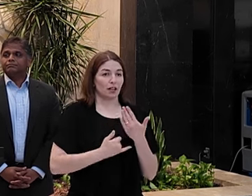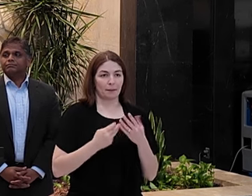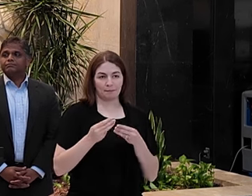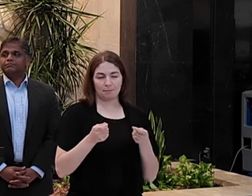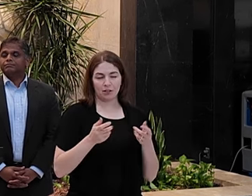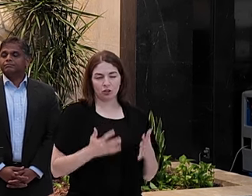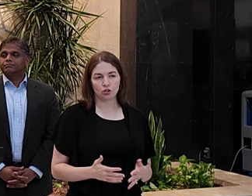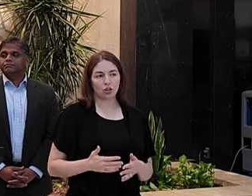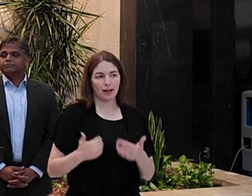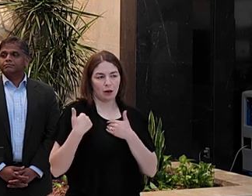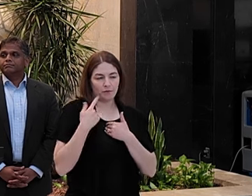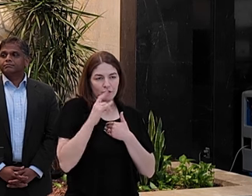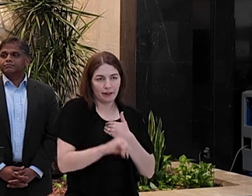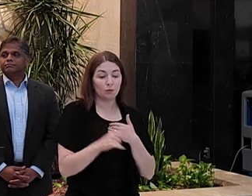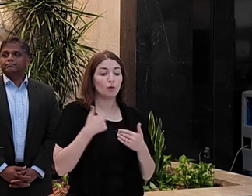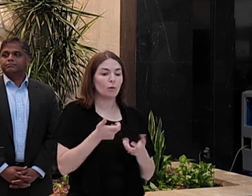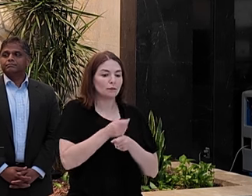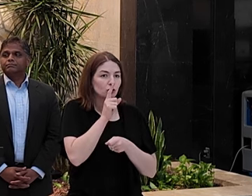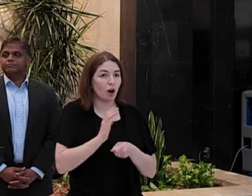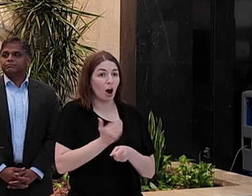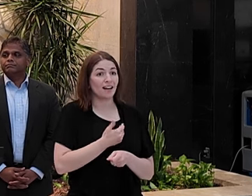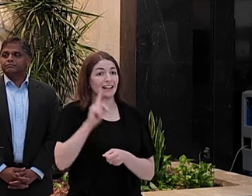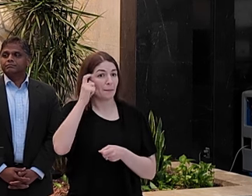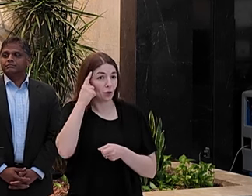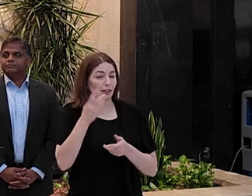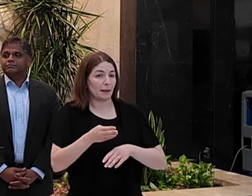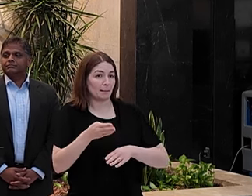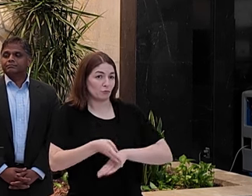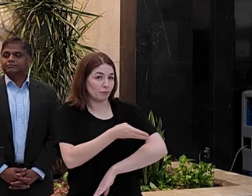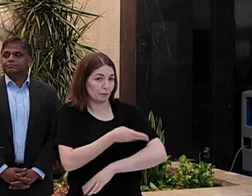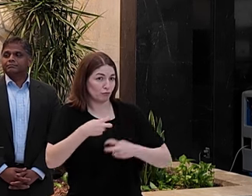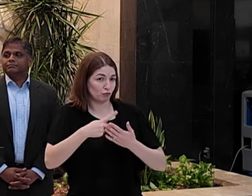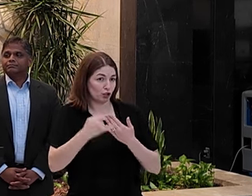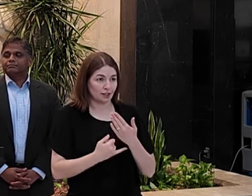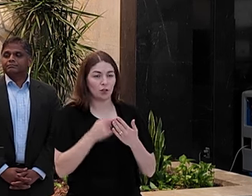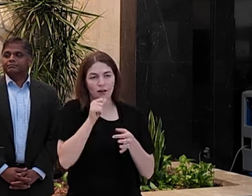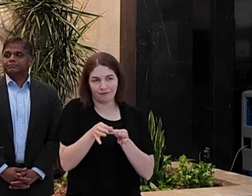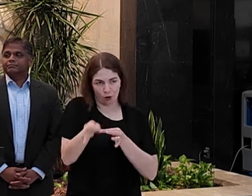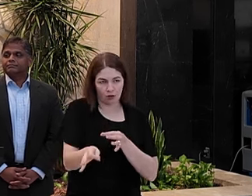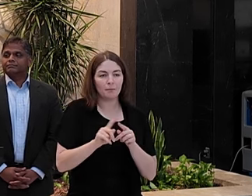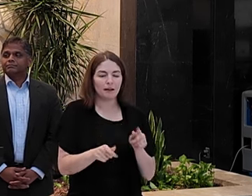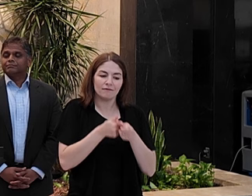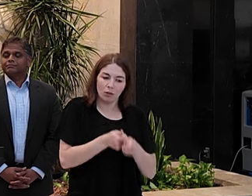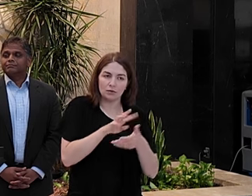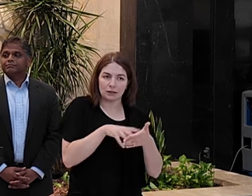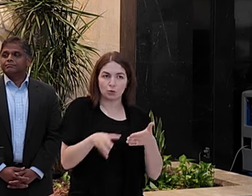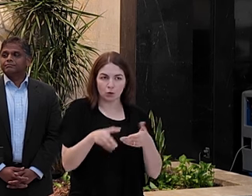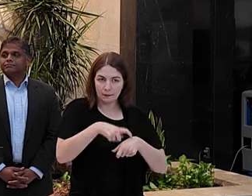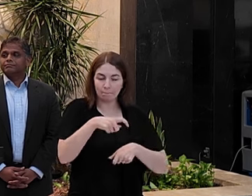don't have deferred capital improvement projects. They stay on target. One item that was identified is just the general